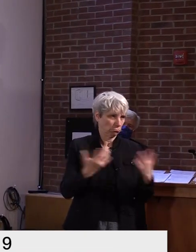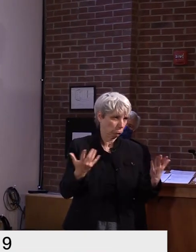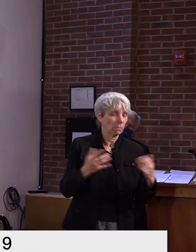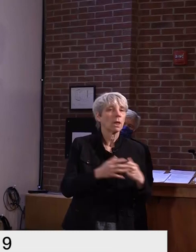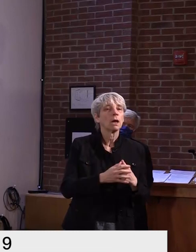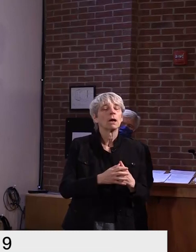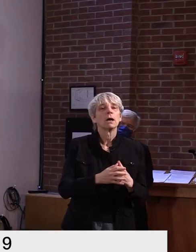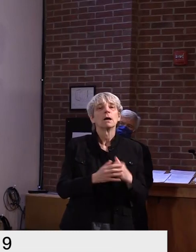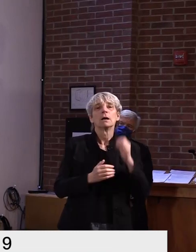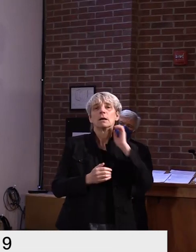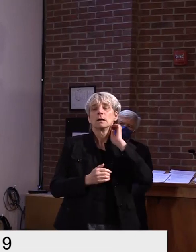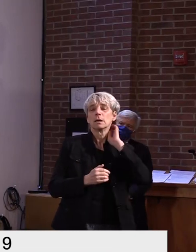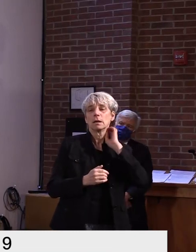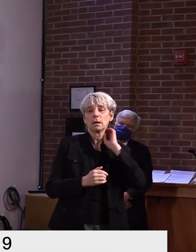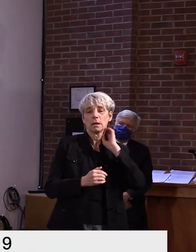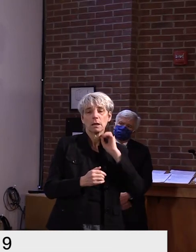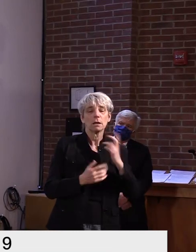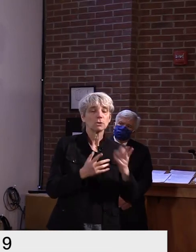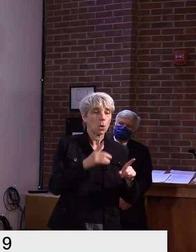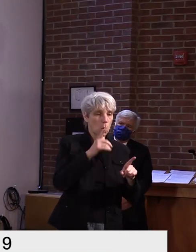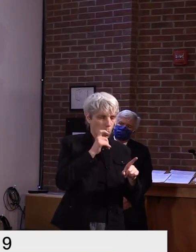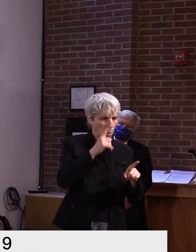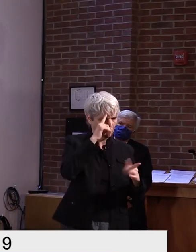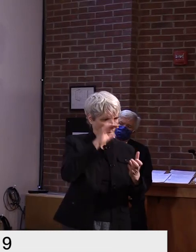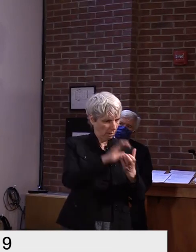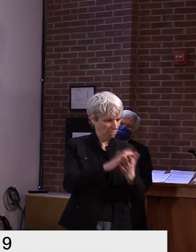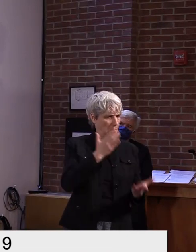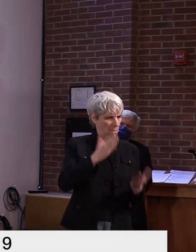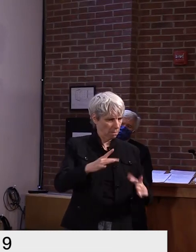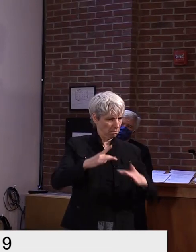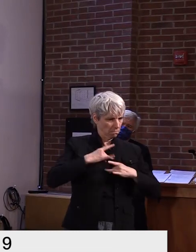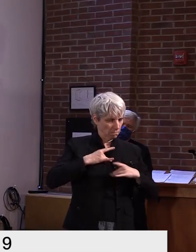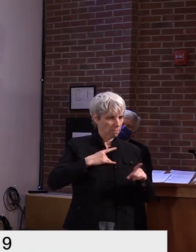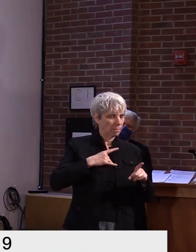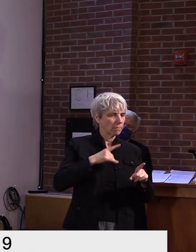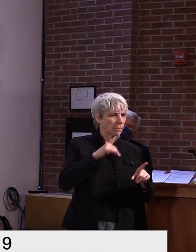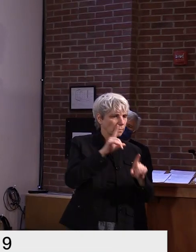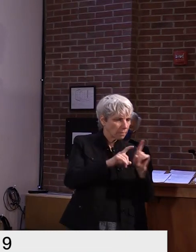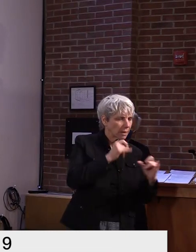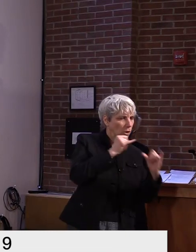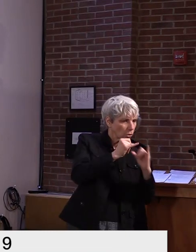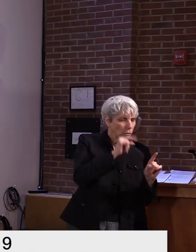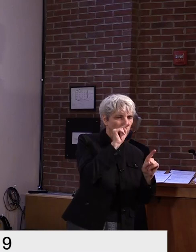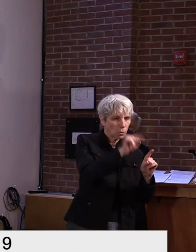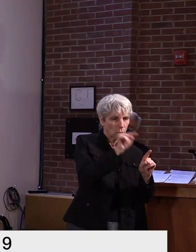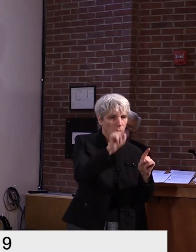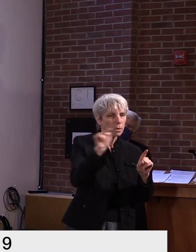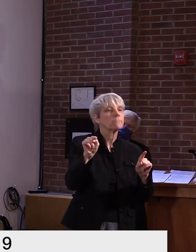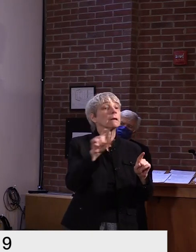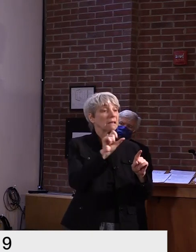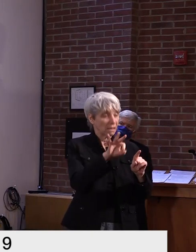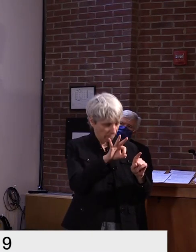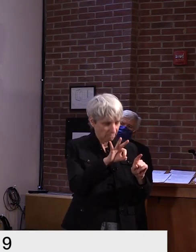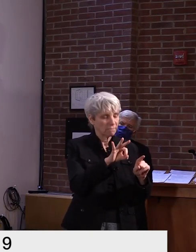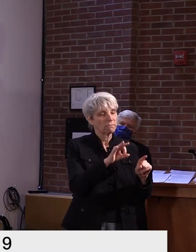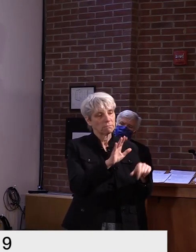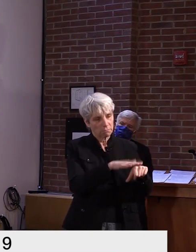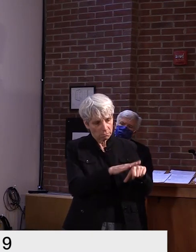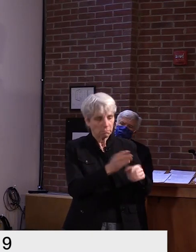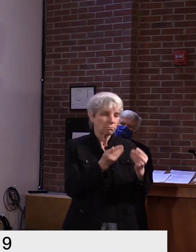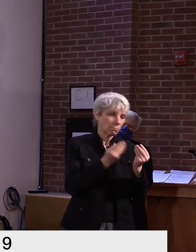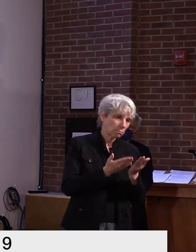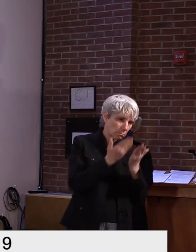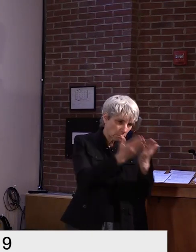We're obviously interviewing possible cases, providing public health recommendations, conducting contact